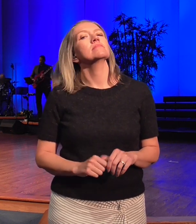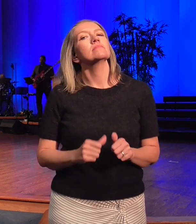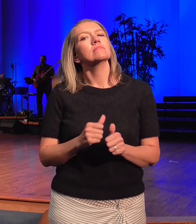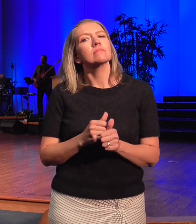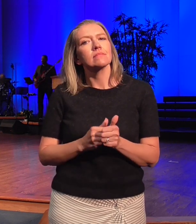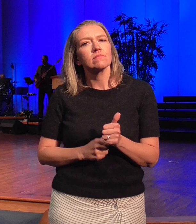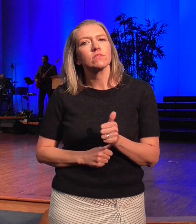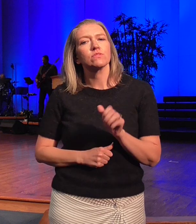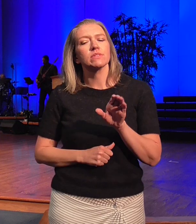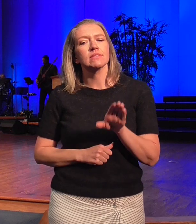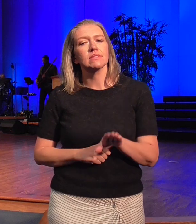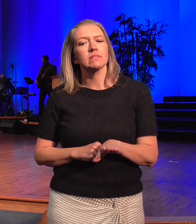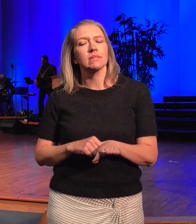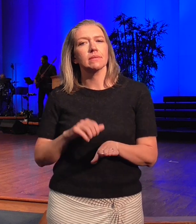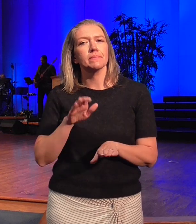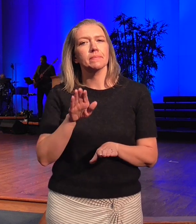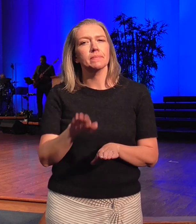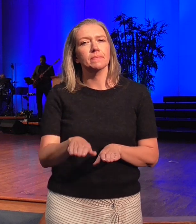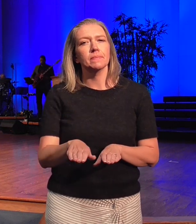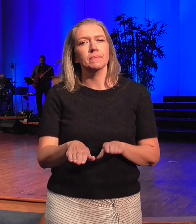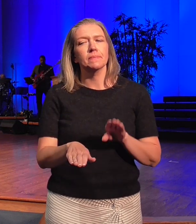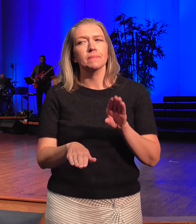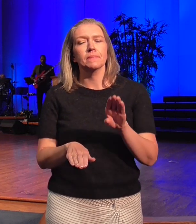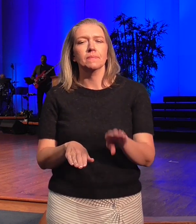Every step is holy.